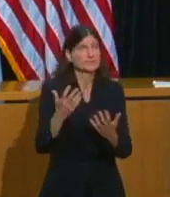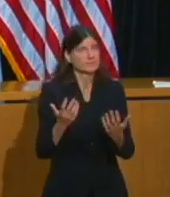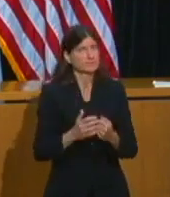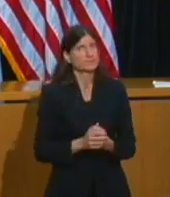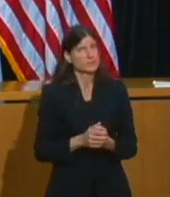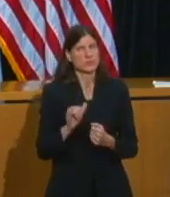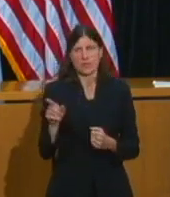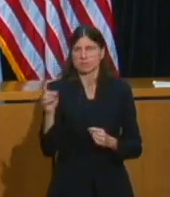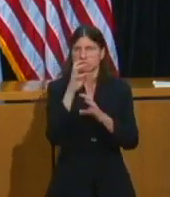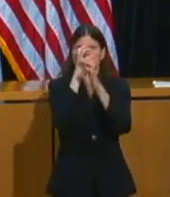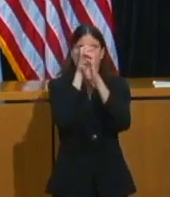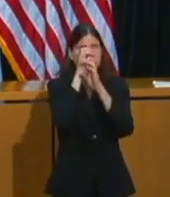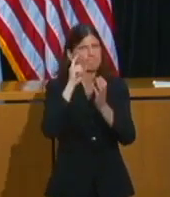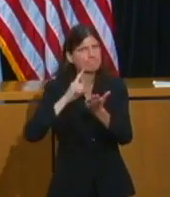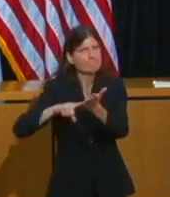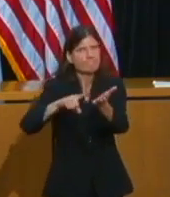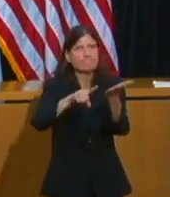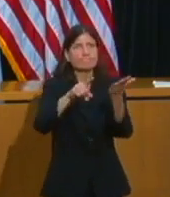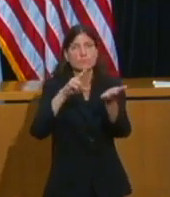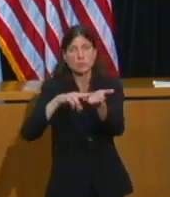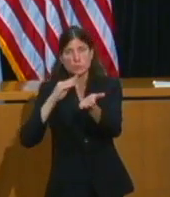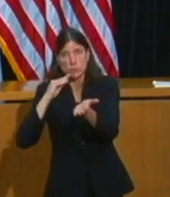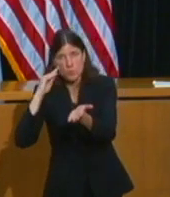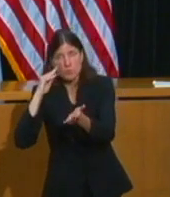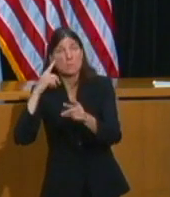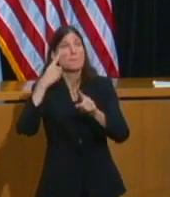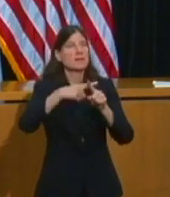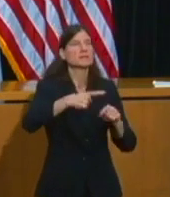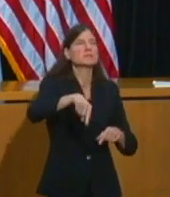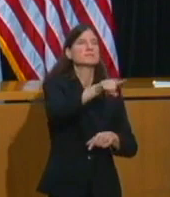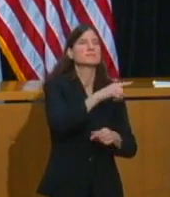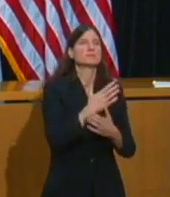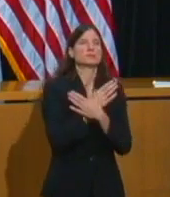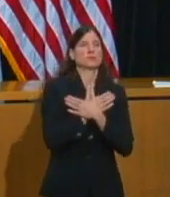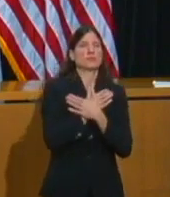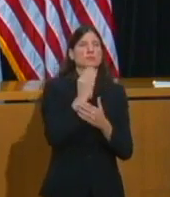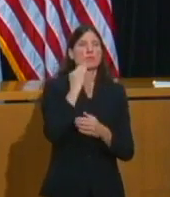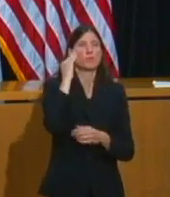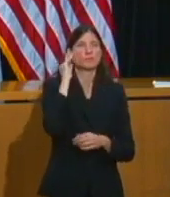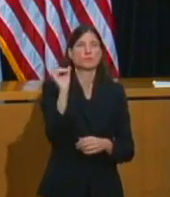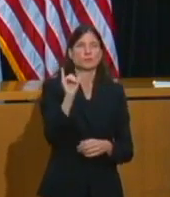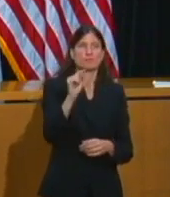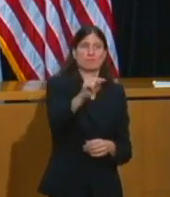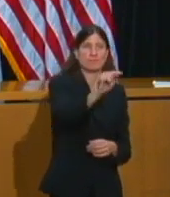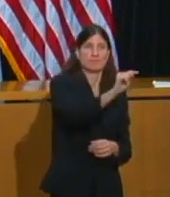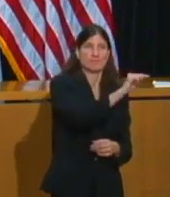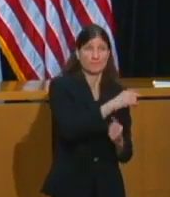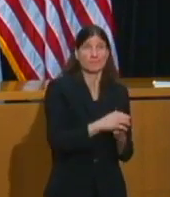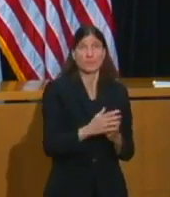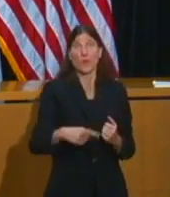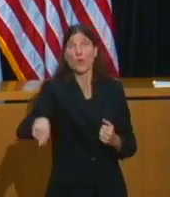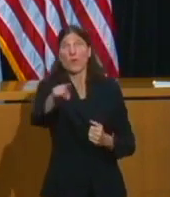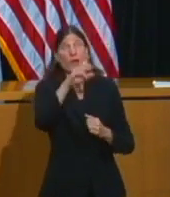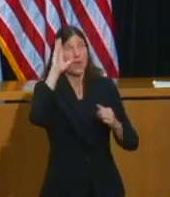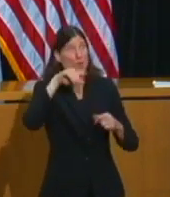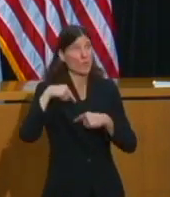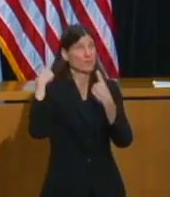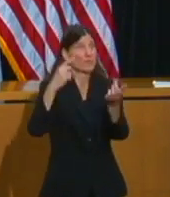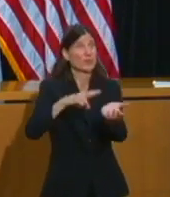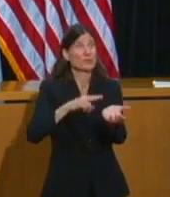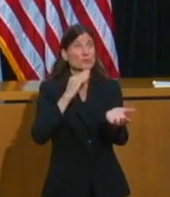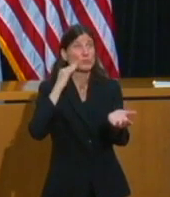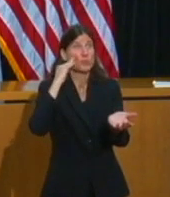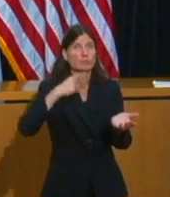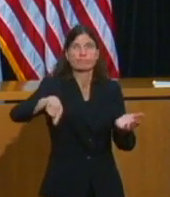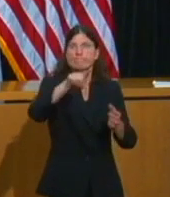assisted living facilities have been eased to allow for scheduled outdoor visits. And while we continue to promote alternative